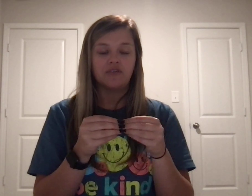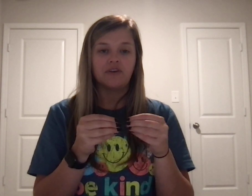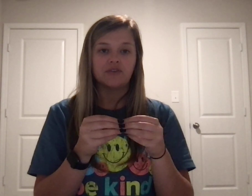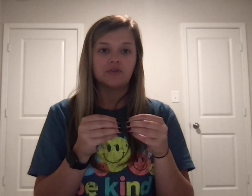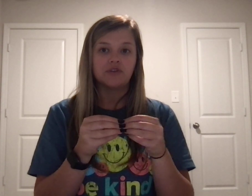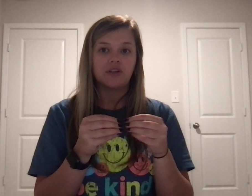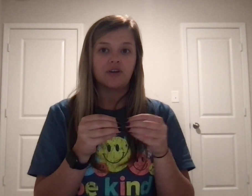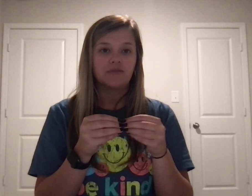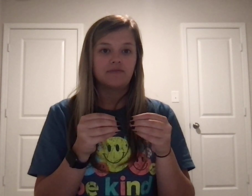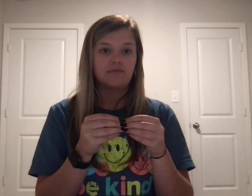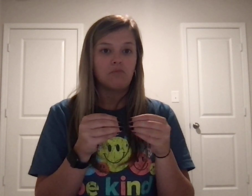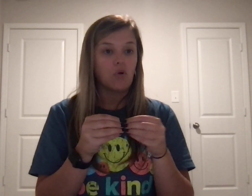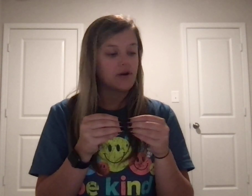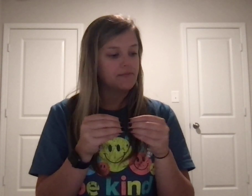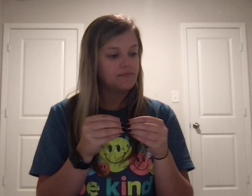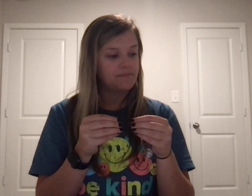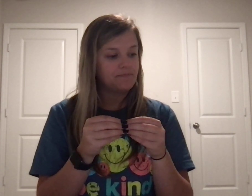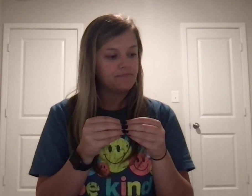fingers to each other. More.